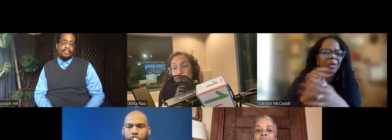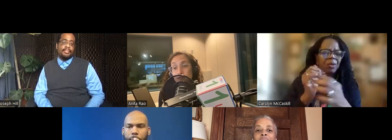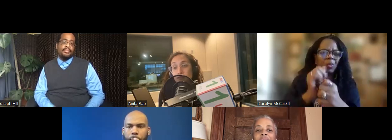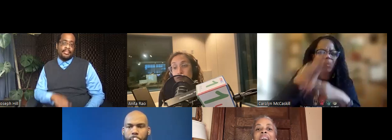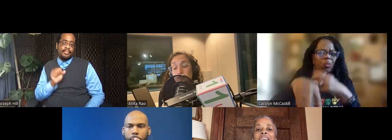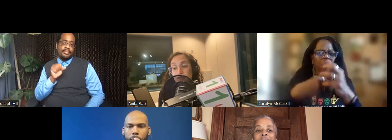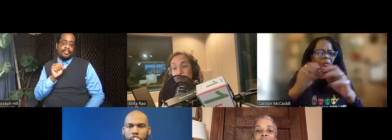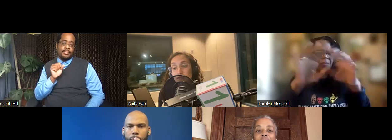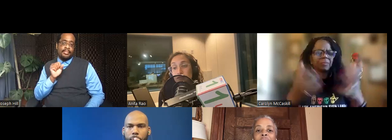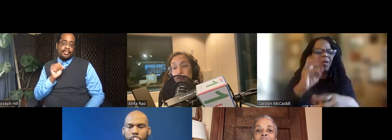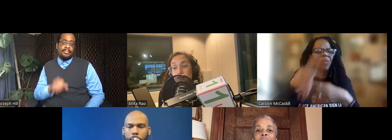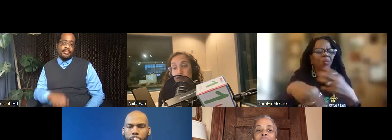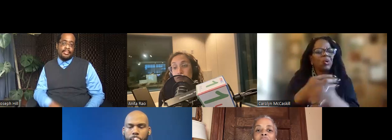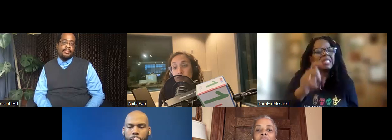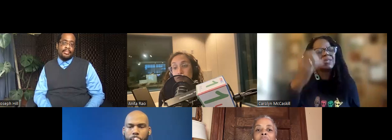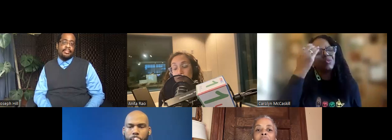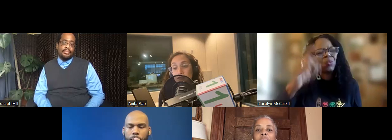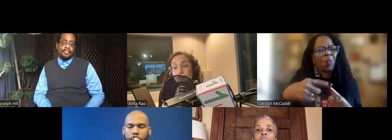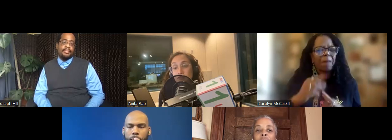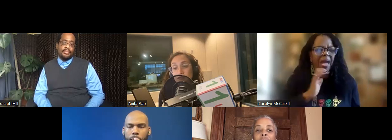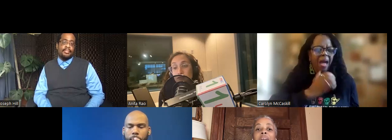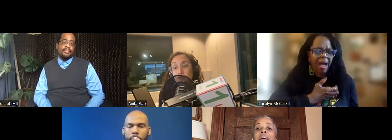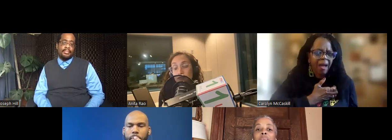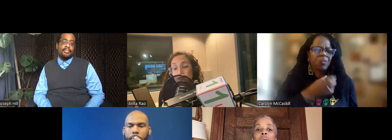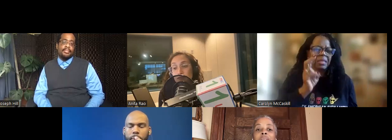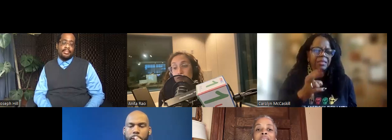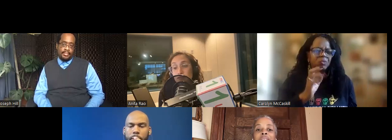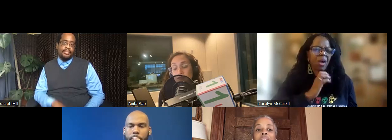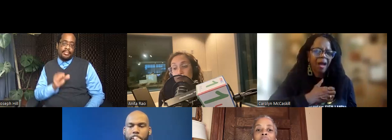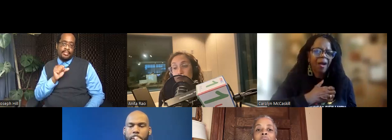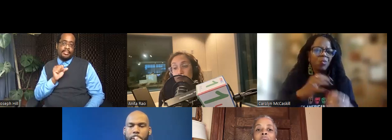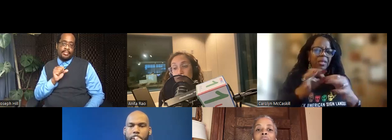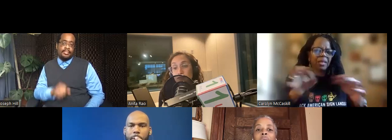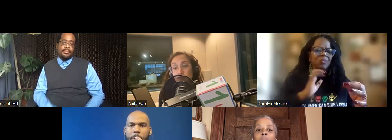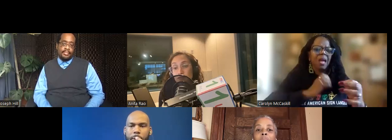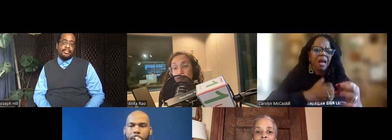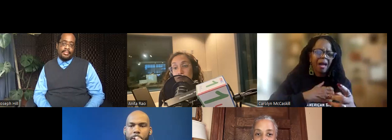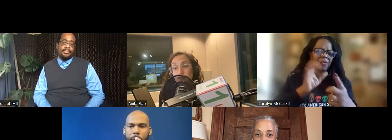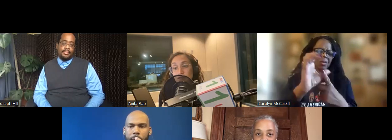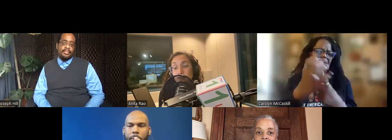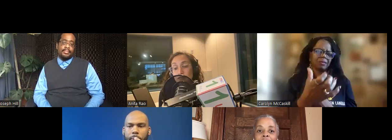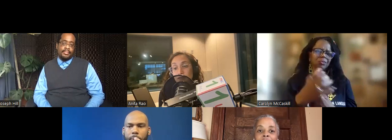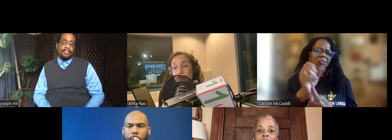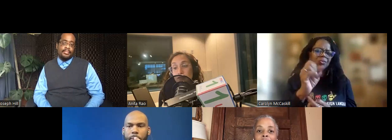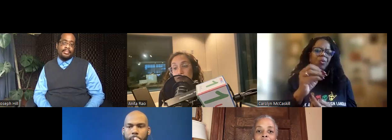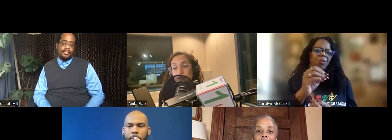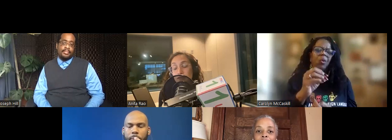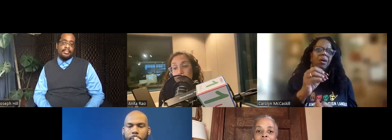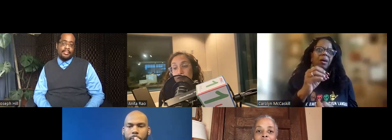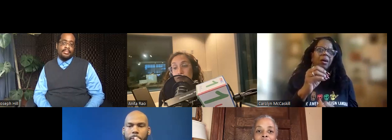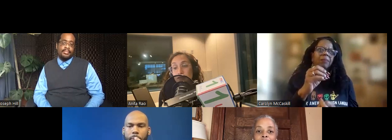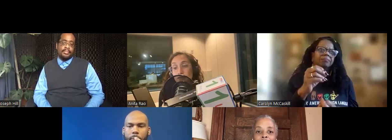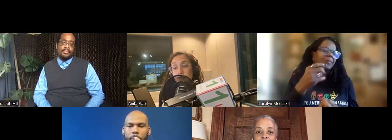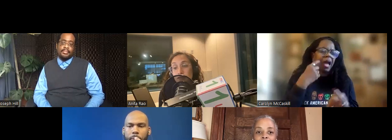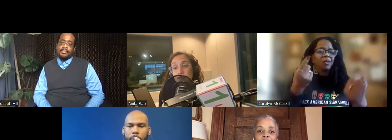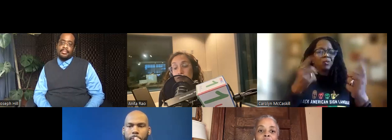and unique and a history that's worth sharing with the world. And the world needs to know about our history, our language,